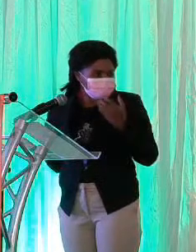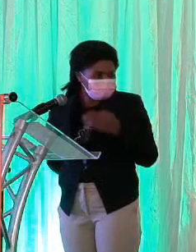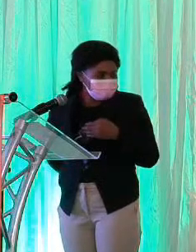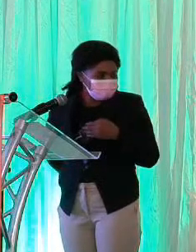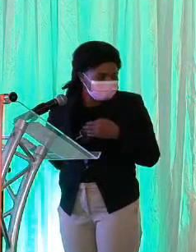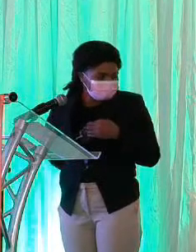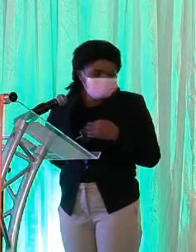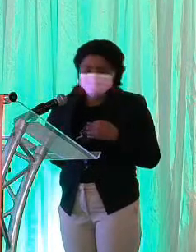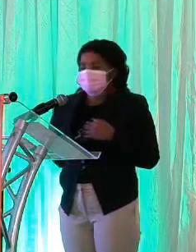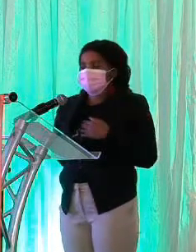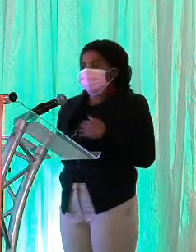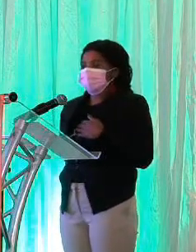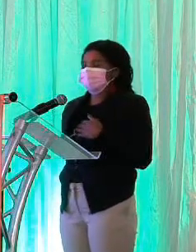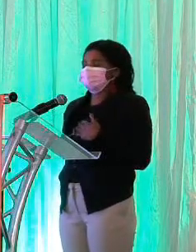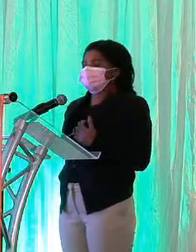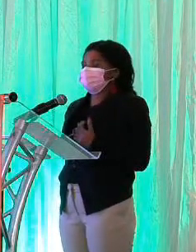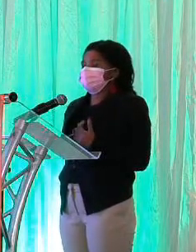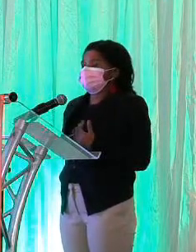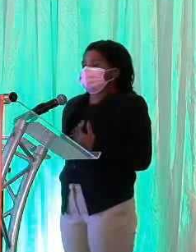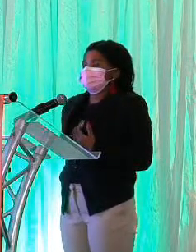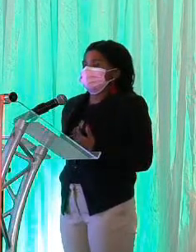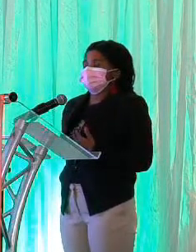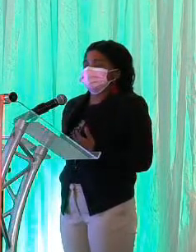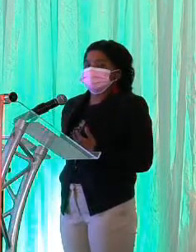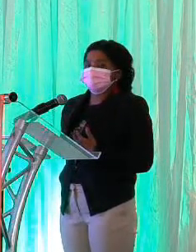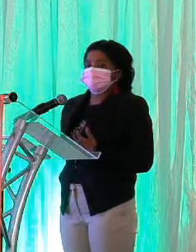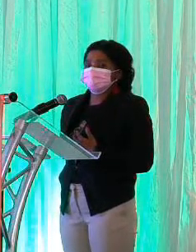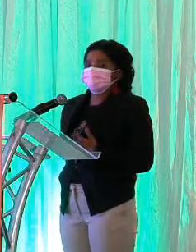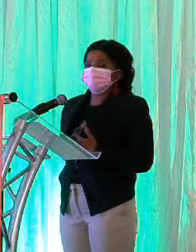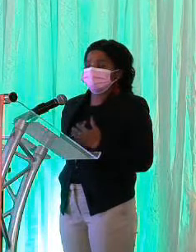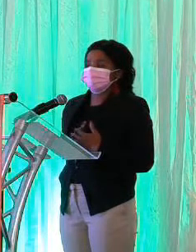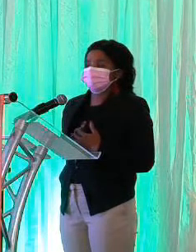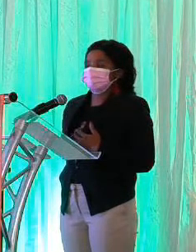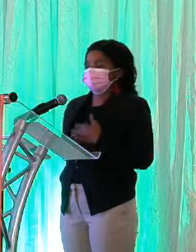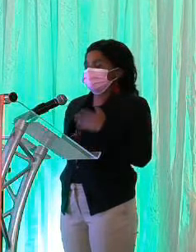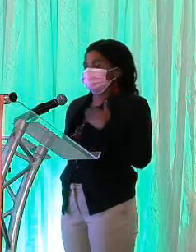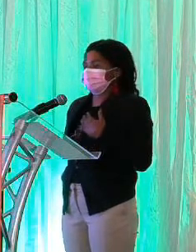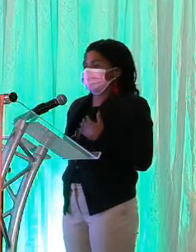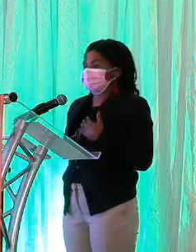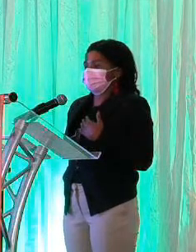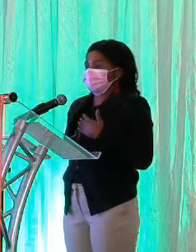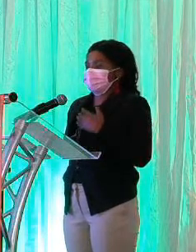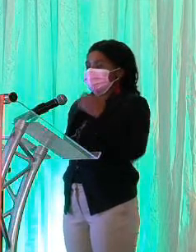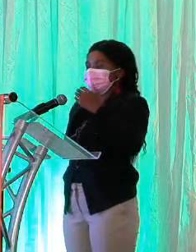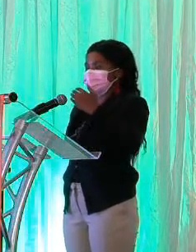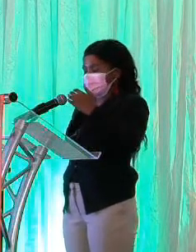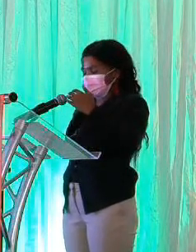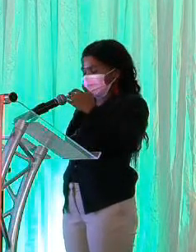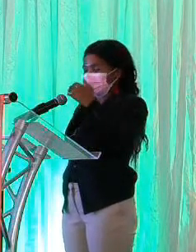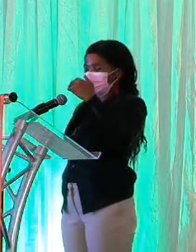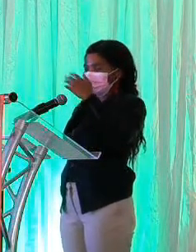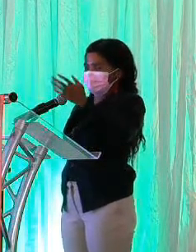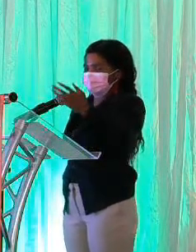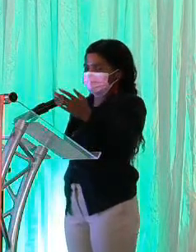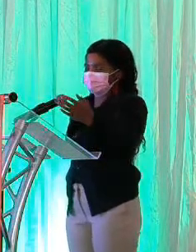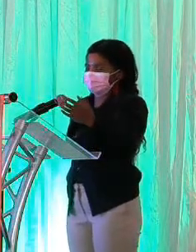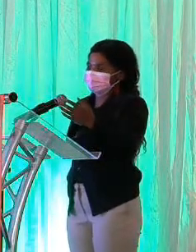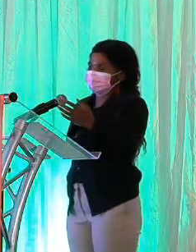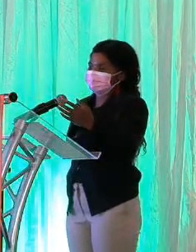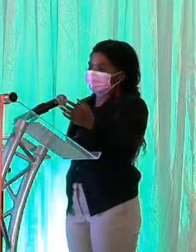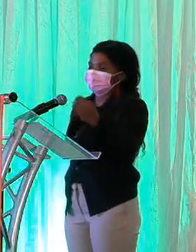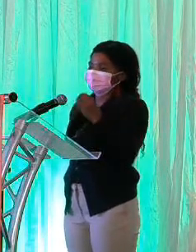ndimfunde ephepheni. Umntu is defined ngolu hlobo anguye kuwe.